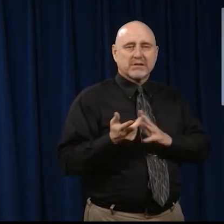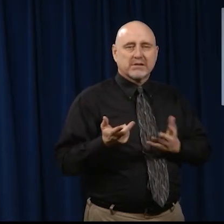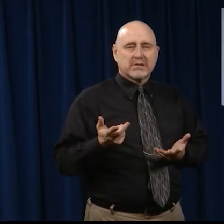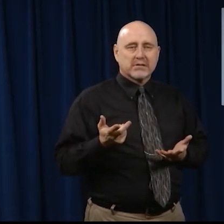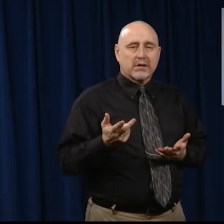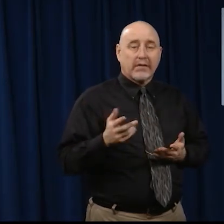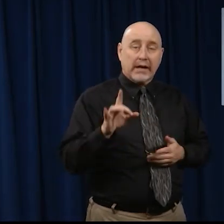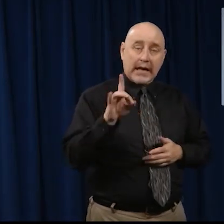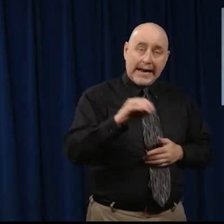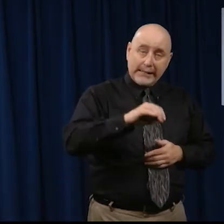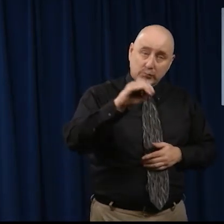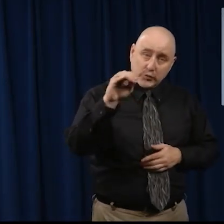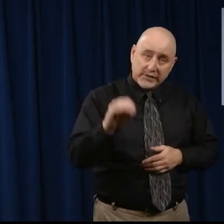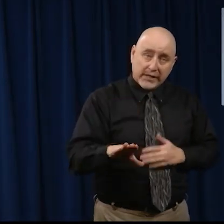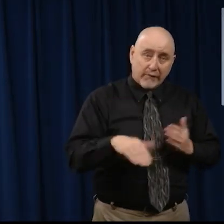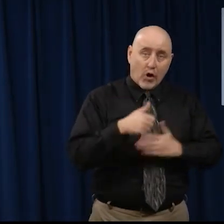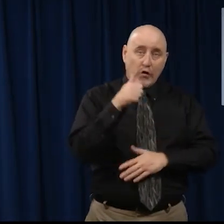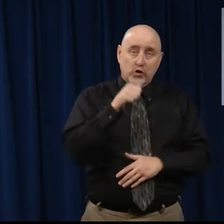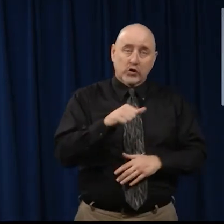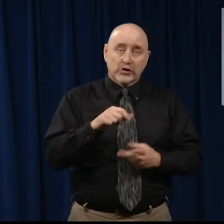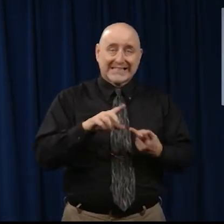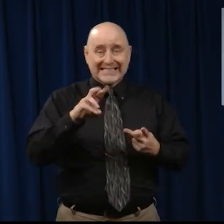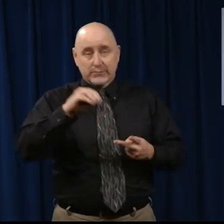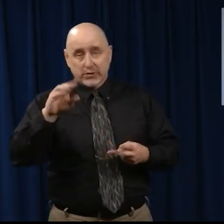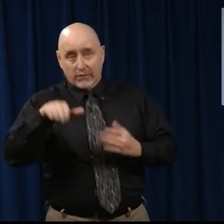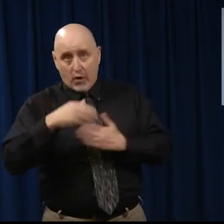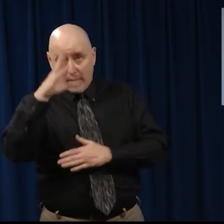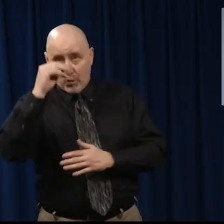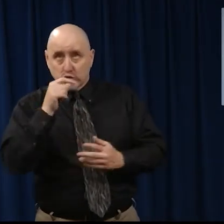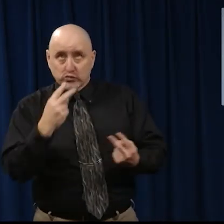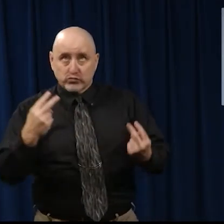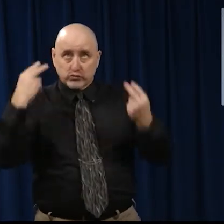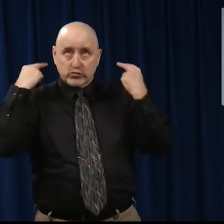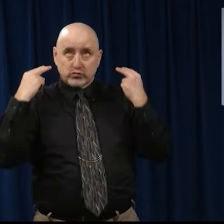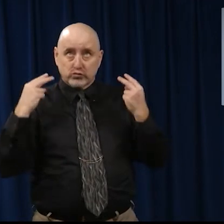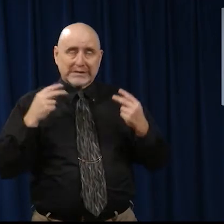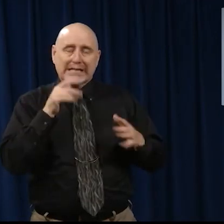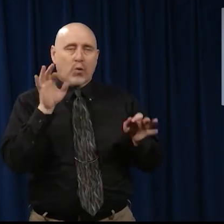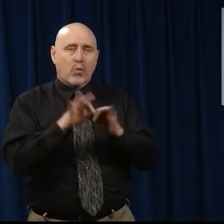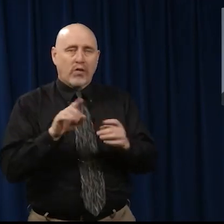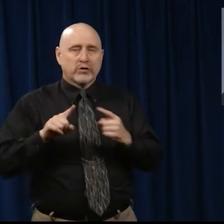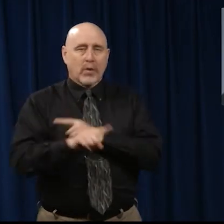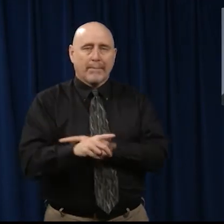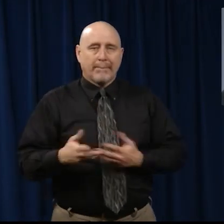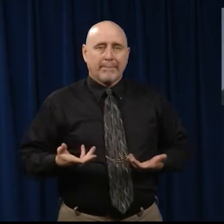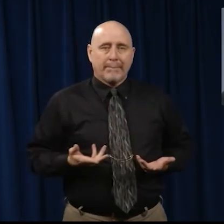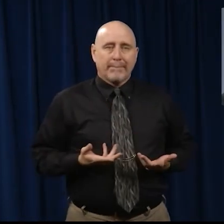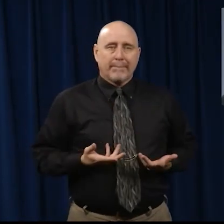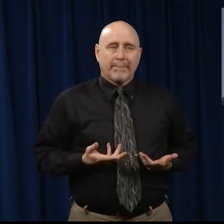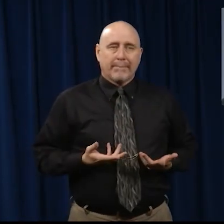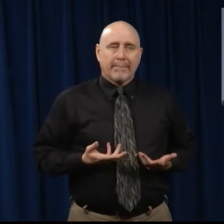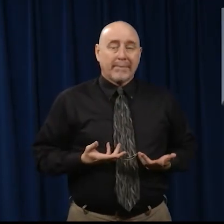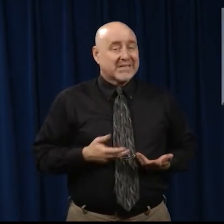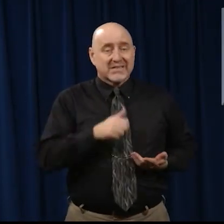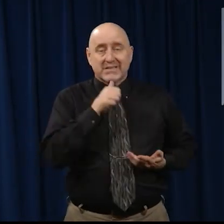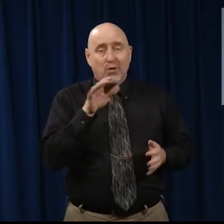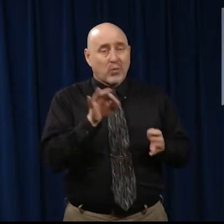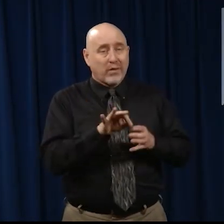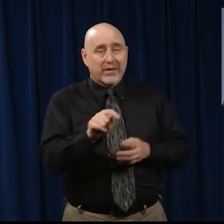minutes. That 80% of all the girls and 60% of all the guys who have ever made the swap, they say it's not worth it. It's